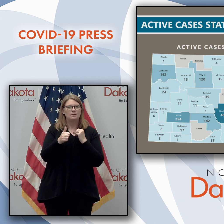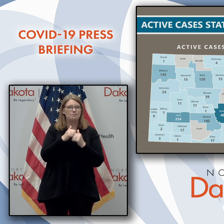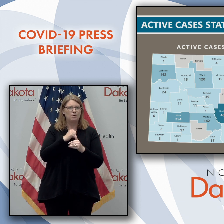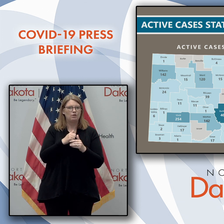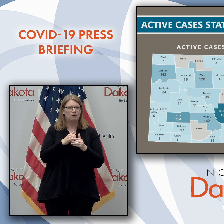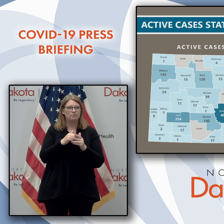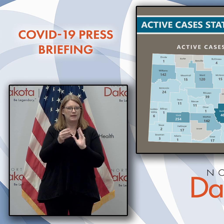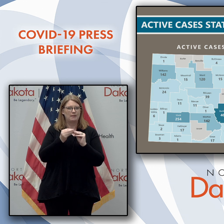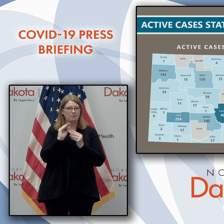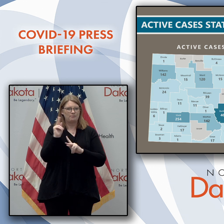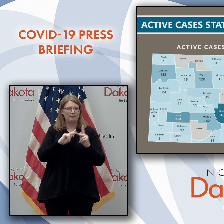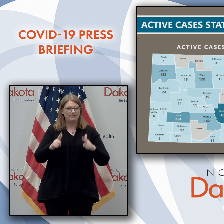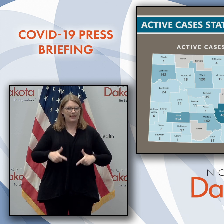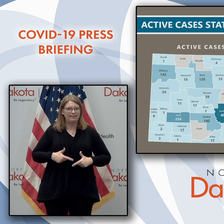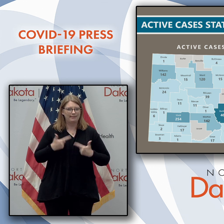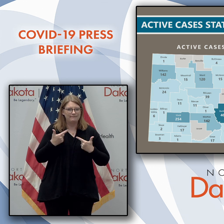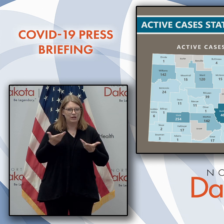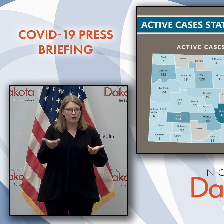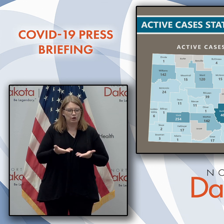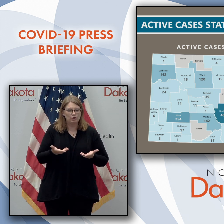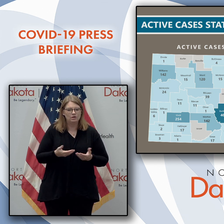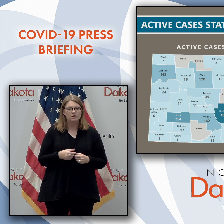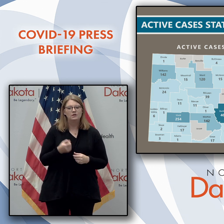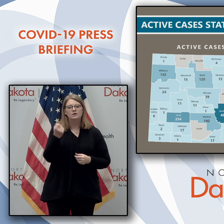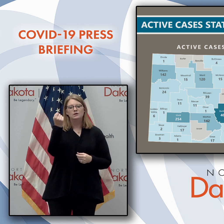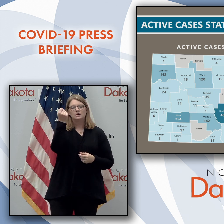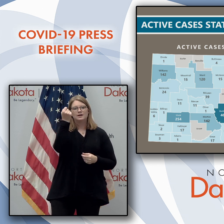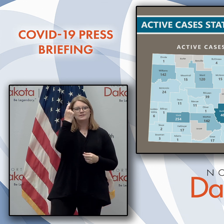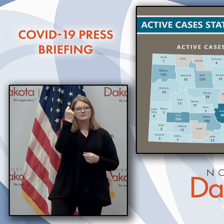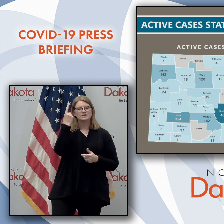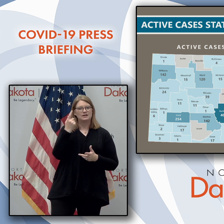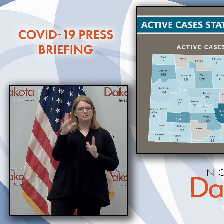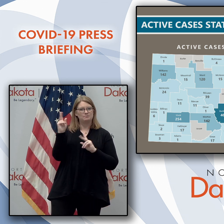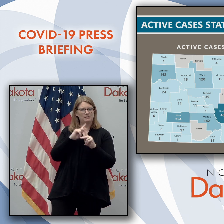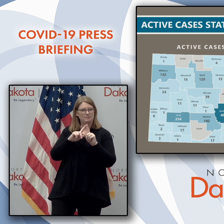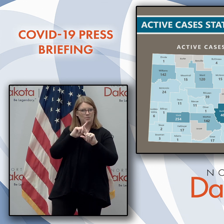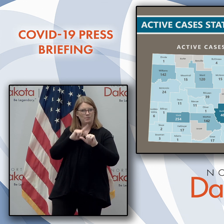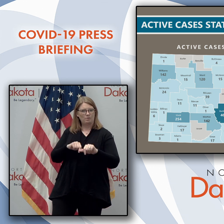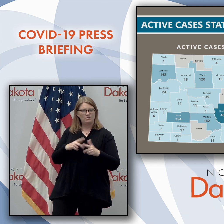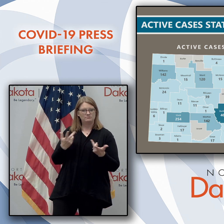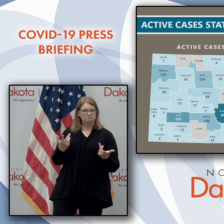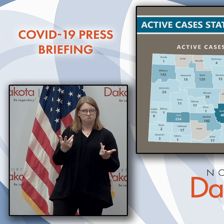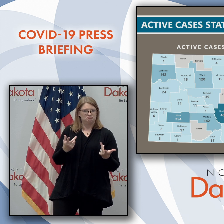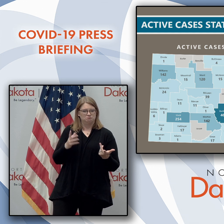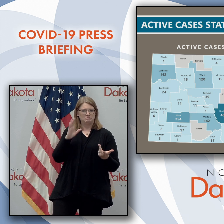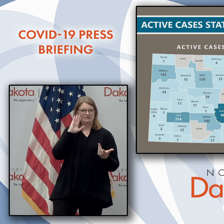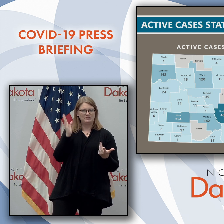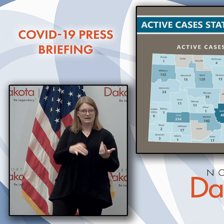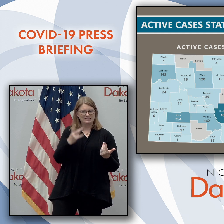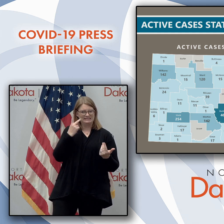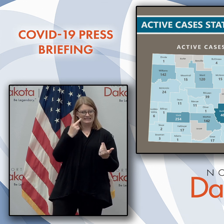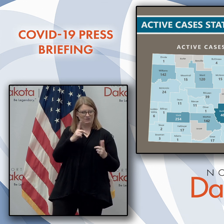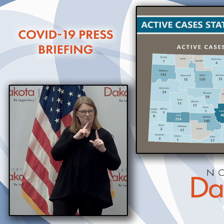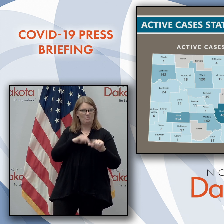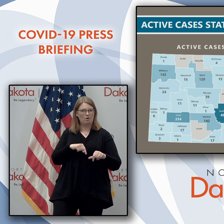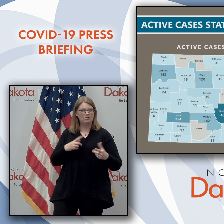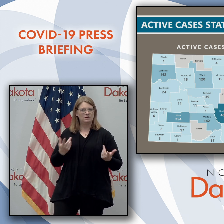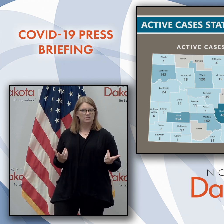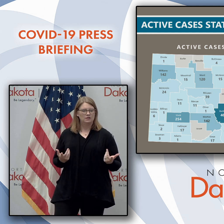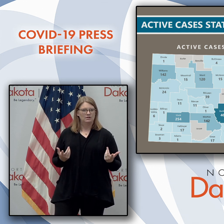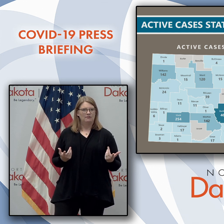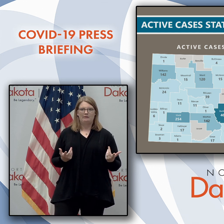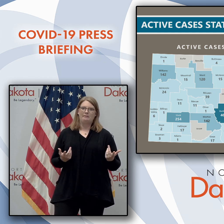population. Rarely when those are reported, maybe rarely is too calm, I'd say never I haven't seen a report yet when they're